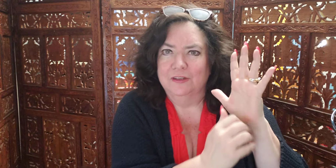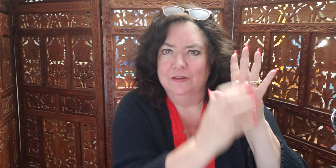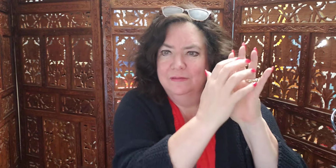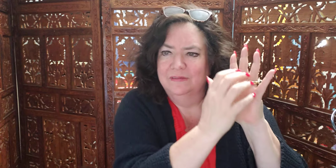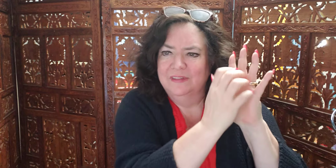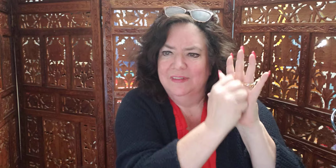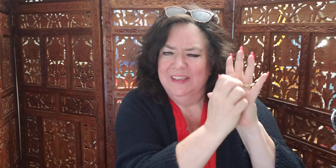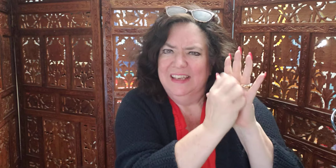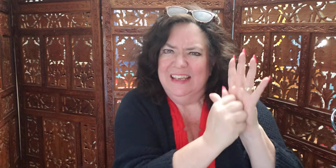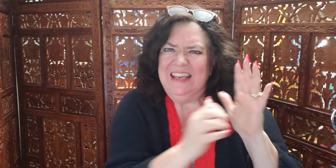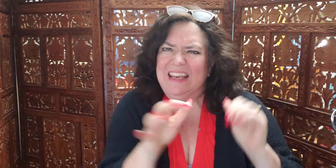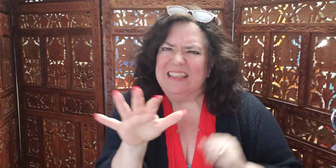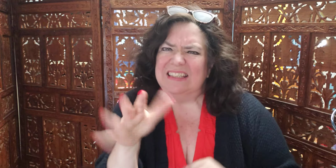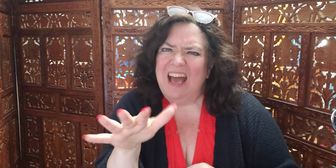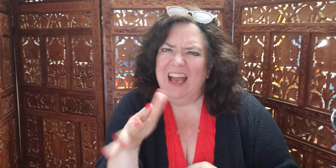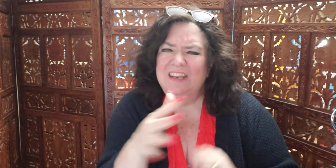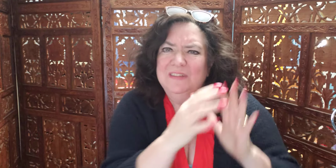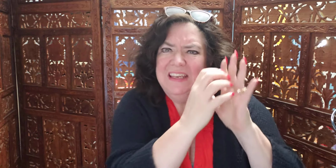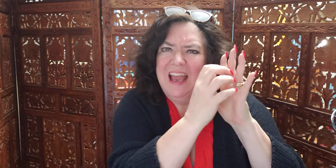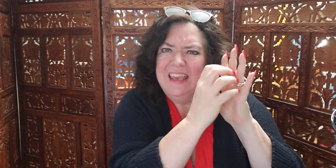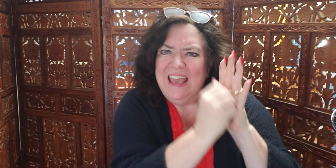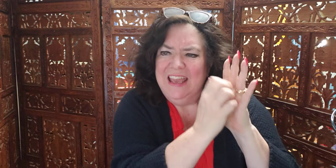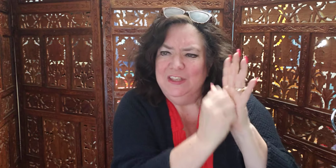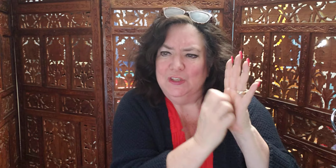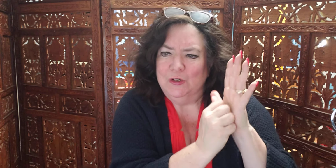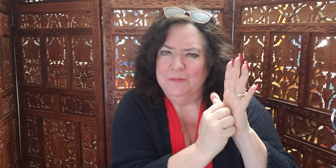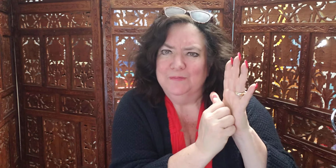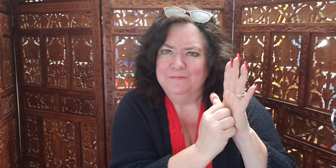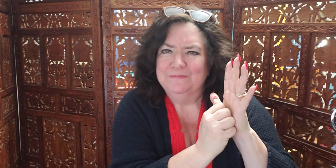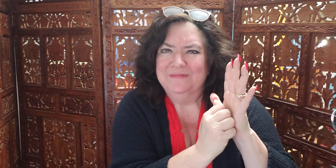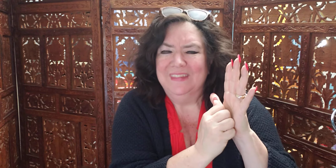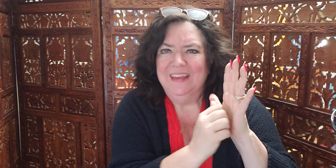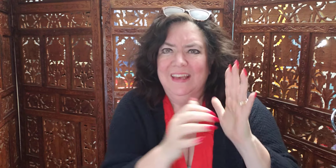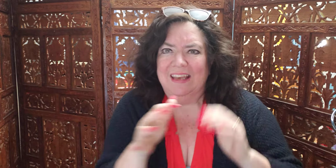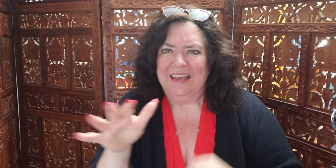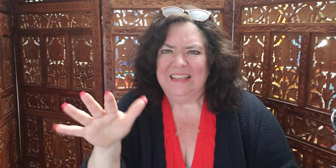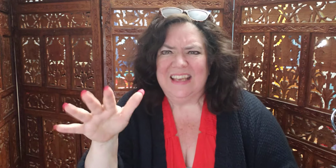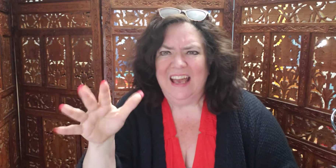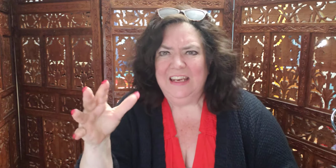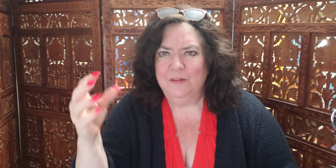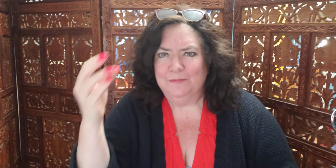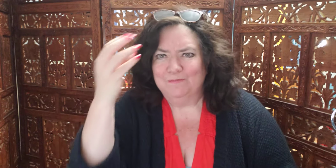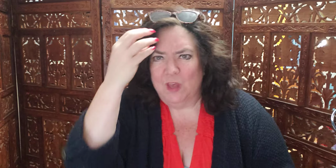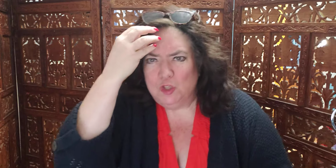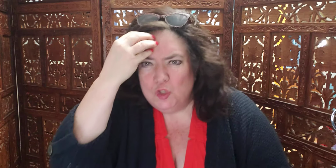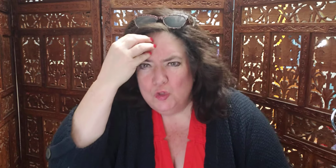other. It's kind of a cancer. It's kind of a